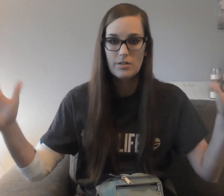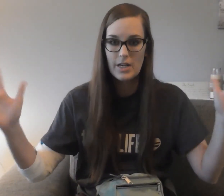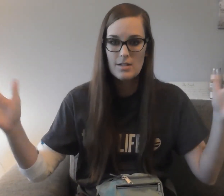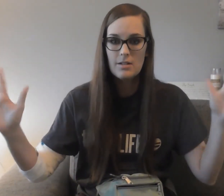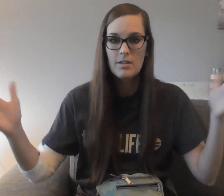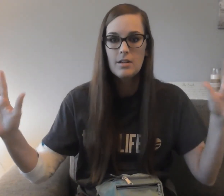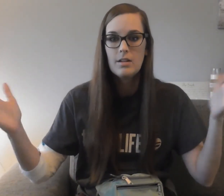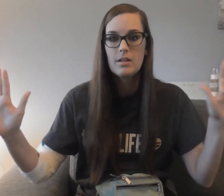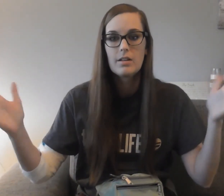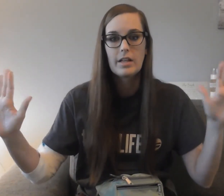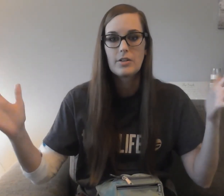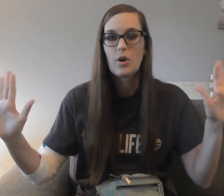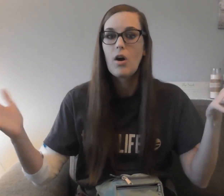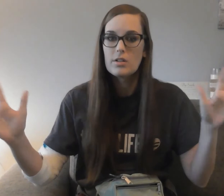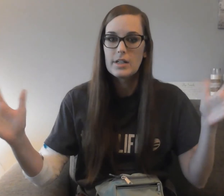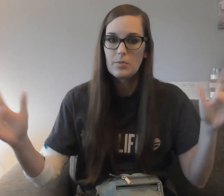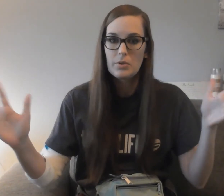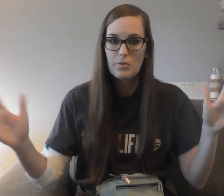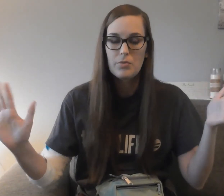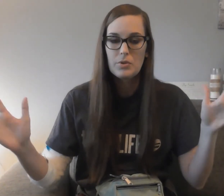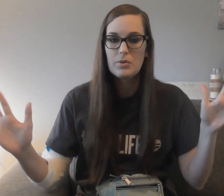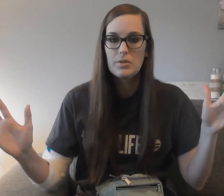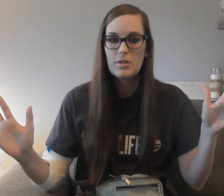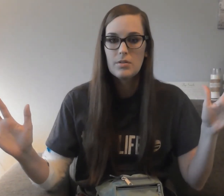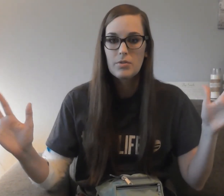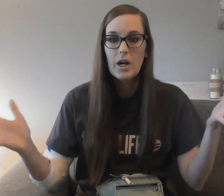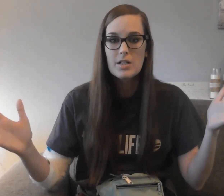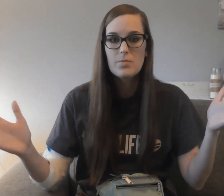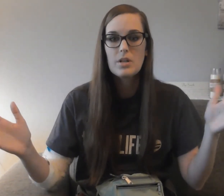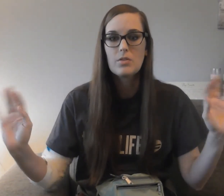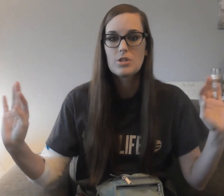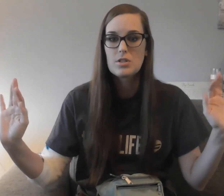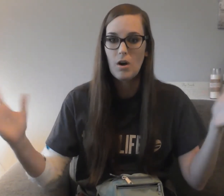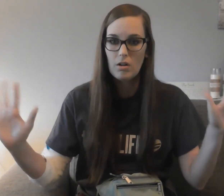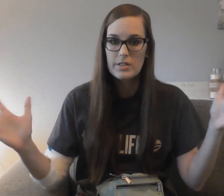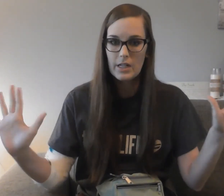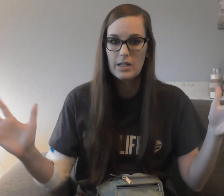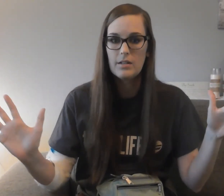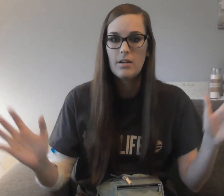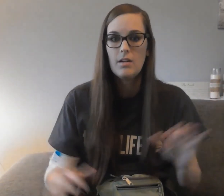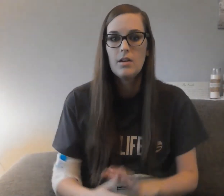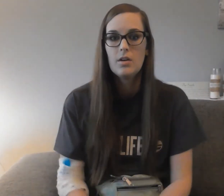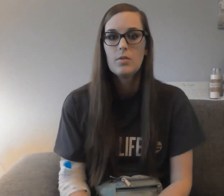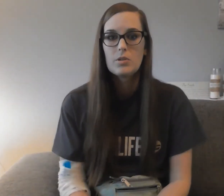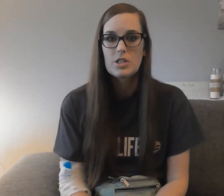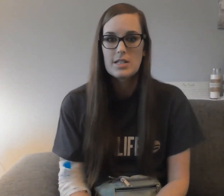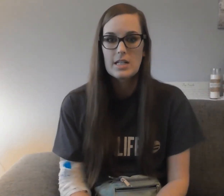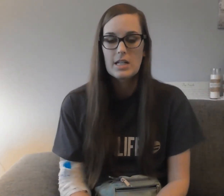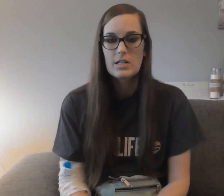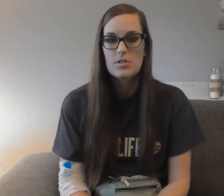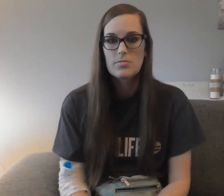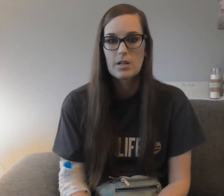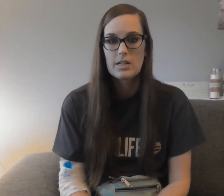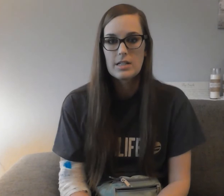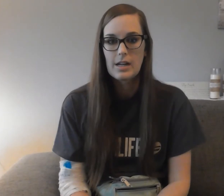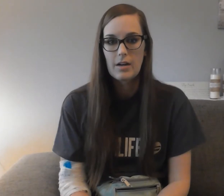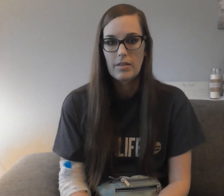done. Like you're all done with your food. For us, we know she's all done when she's eating and she's ready to get out of the high